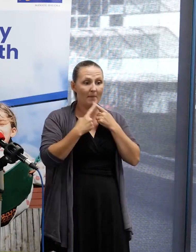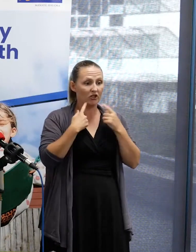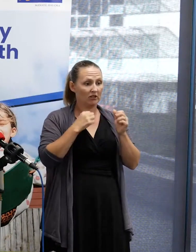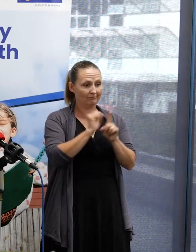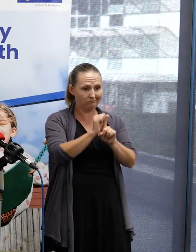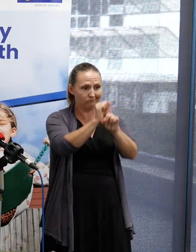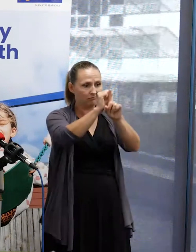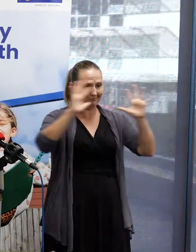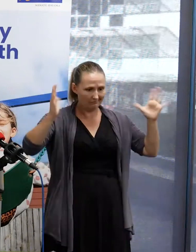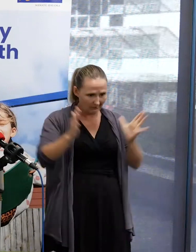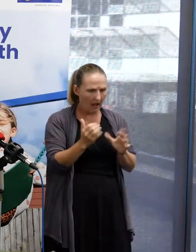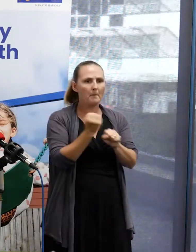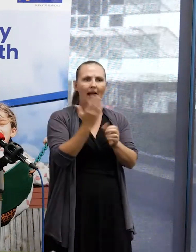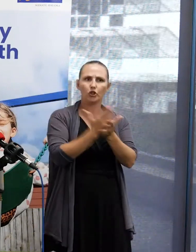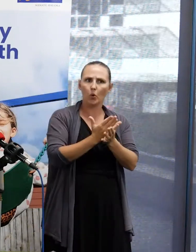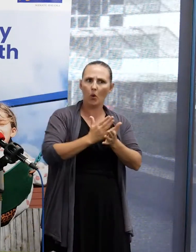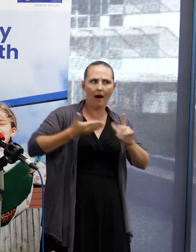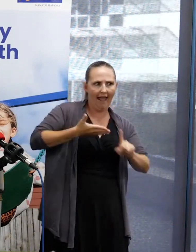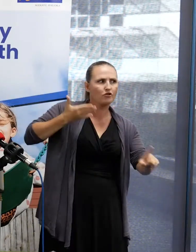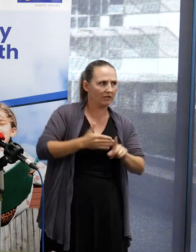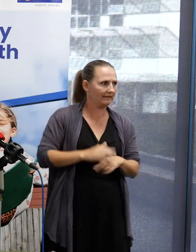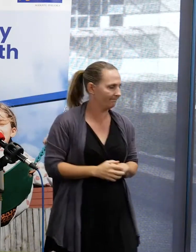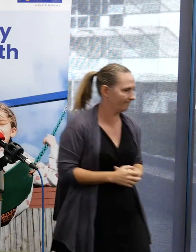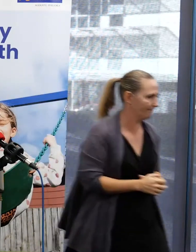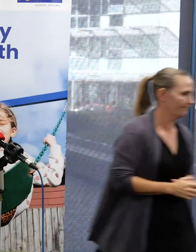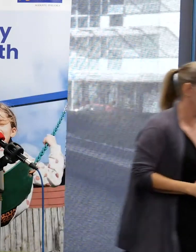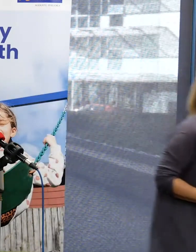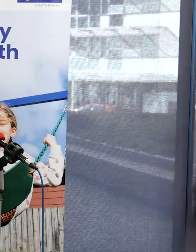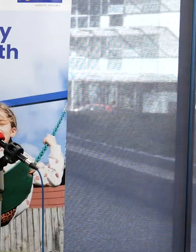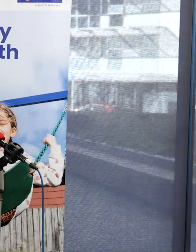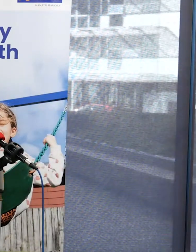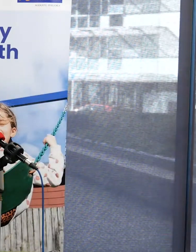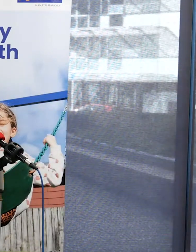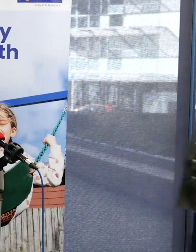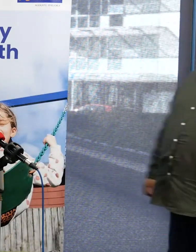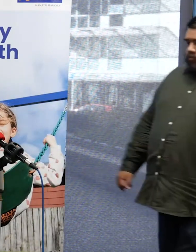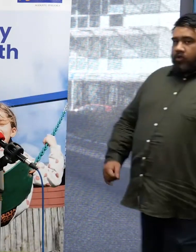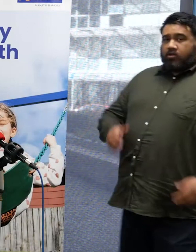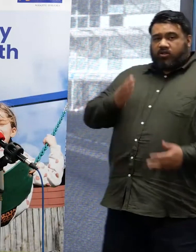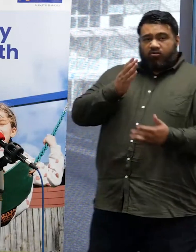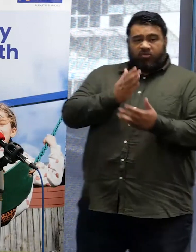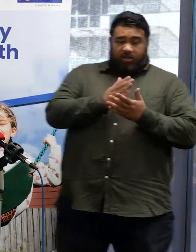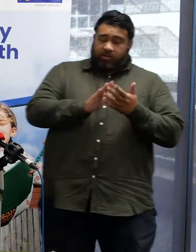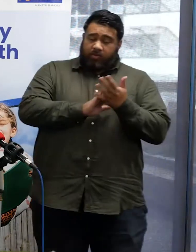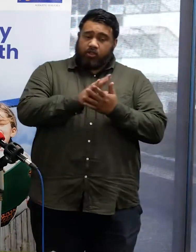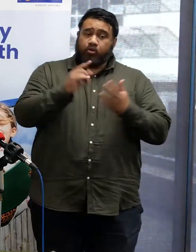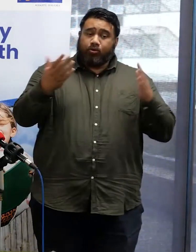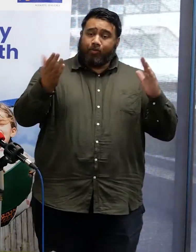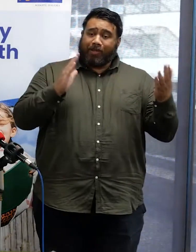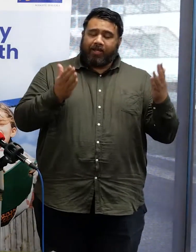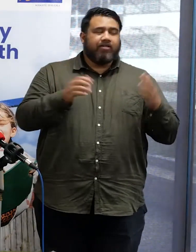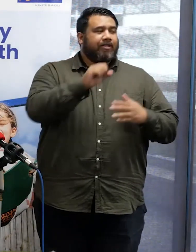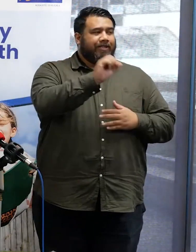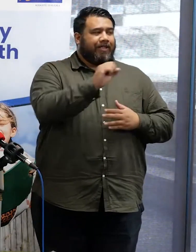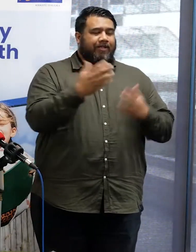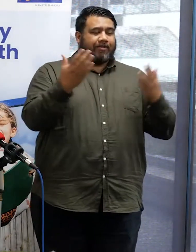we're correctly matched with what we've got on those two registers. So you're comparing, basically. Yeah, so one is fed the other, and we can now go through and